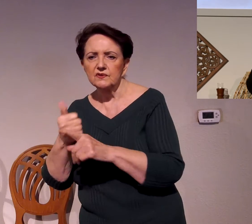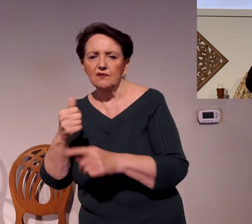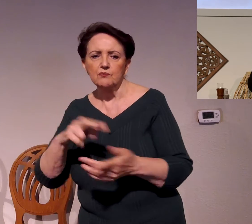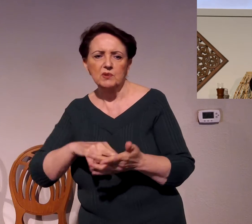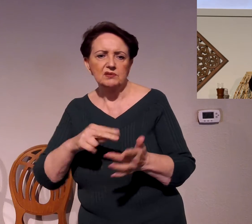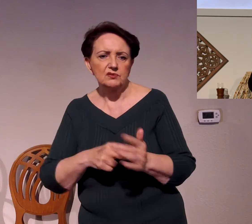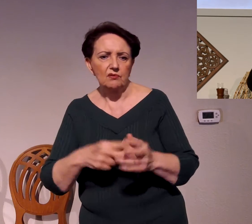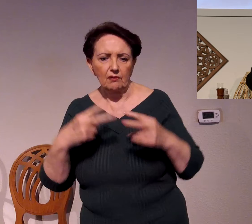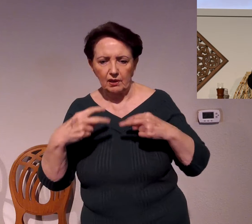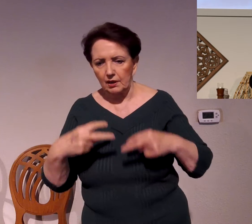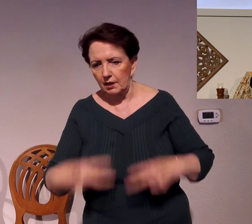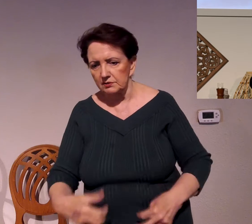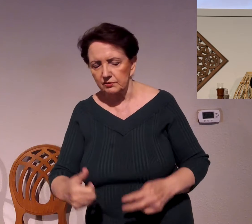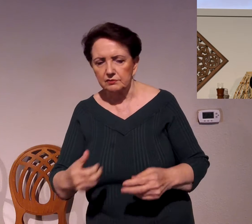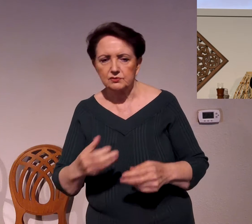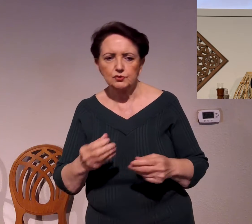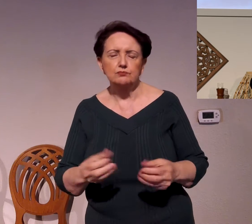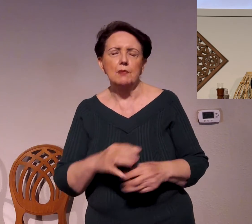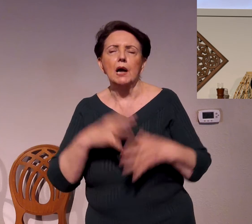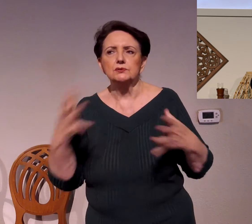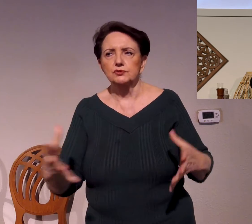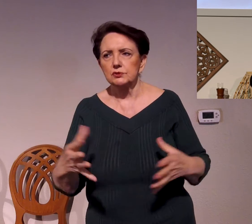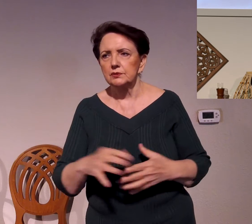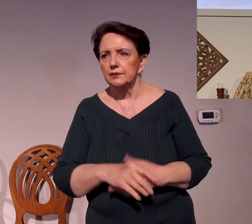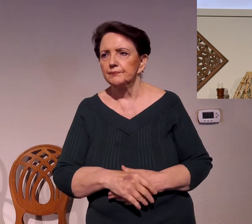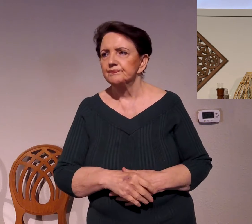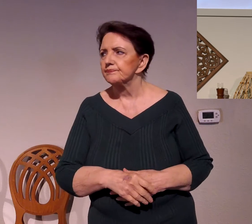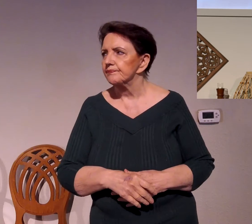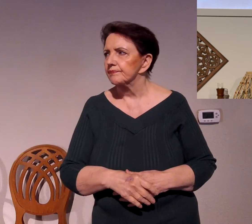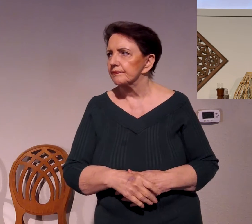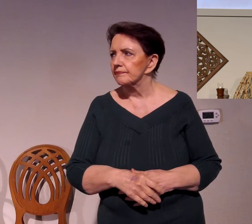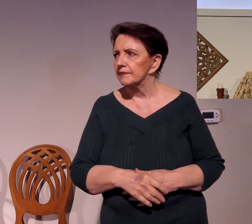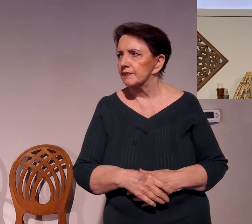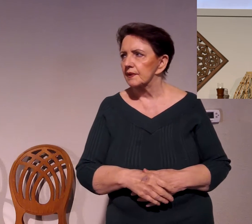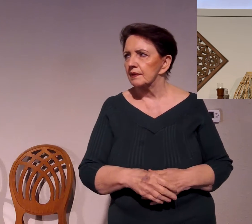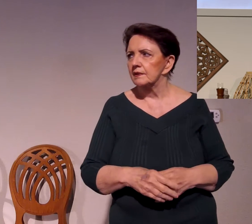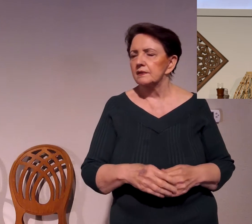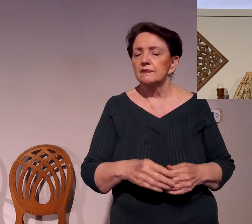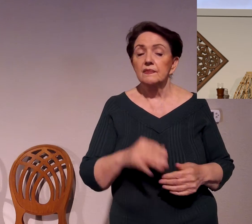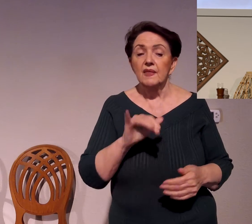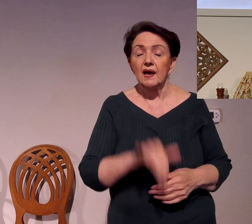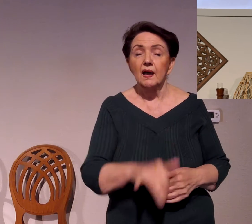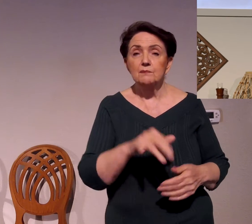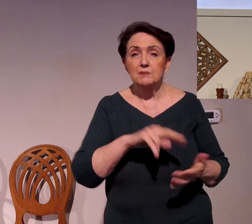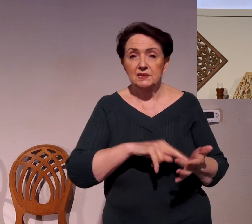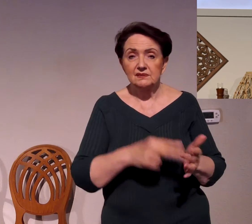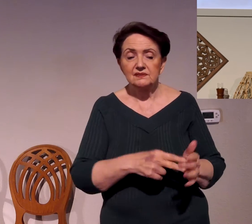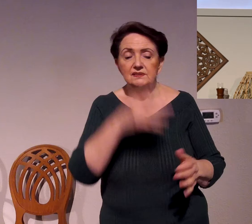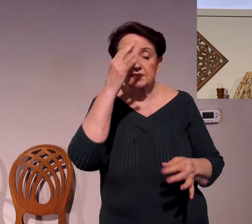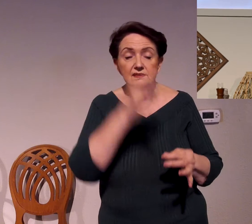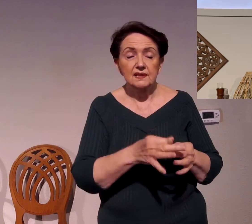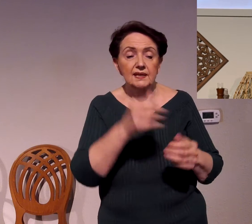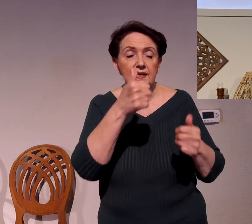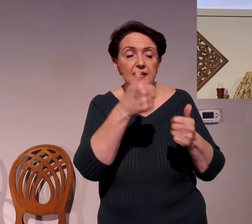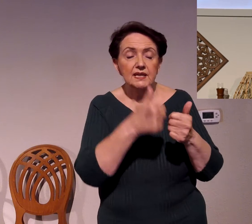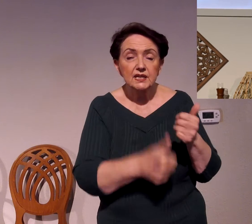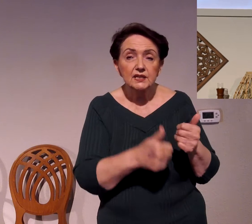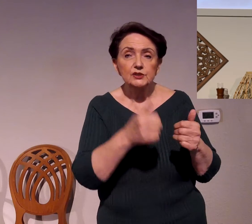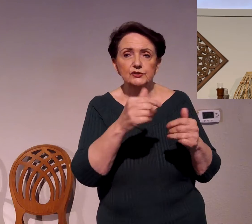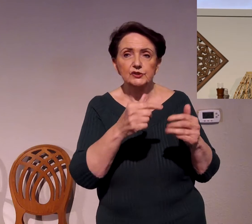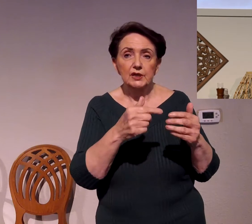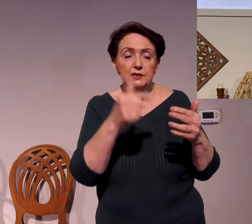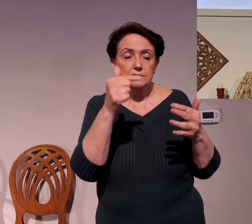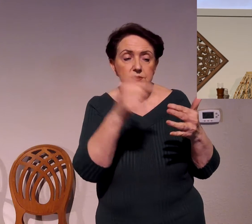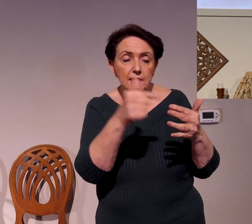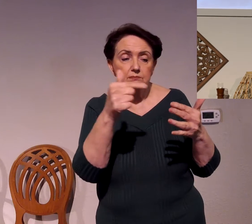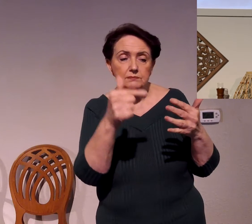intellectualizing. No, overly analyzing and intellectualizing is deciding every single step of the way as it has to be and making sure that we